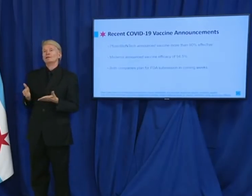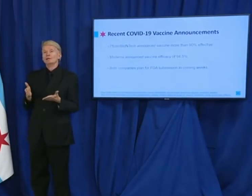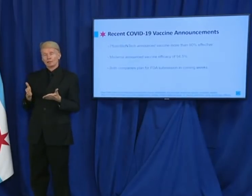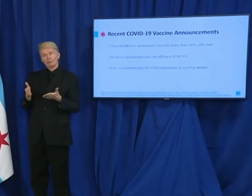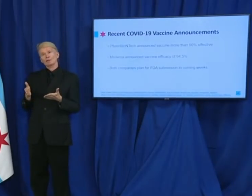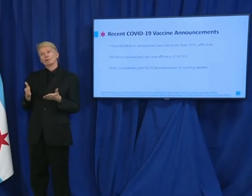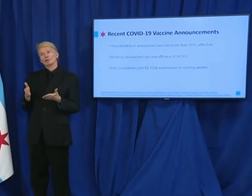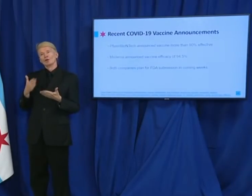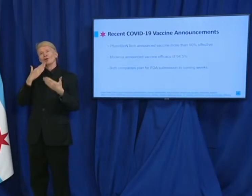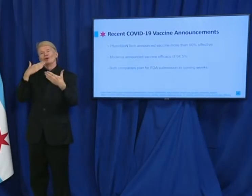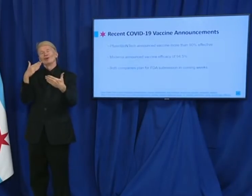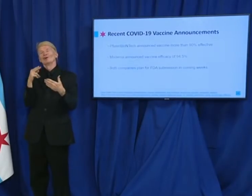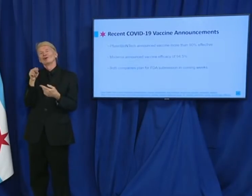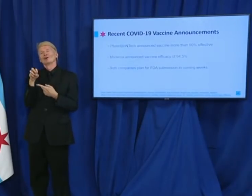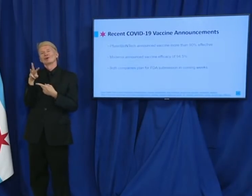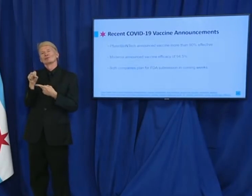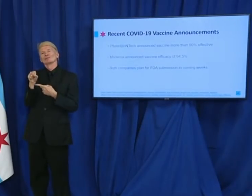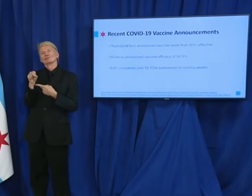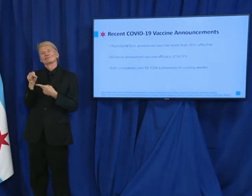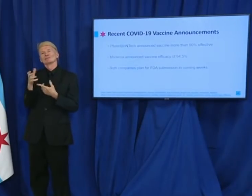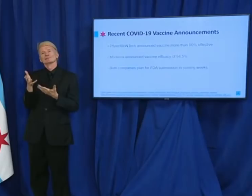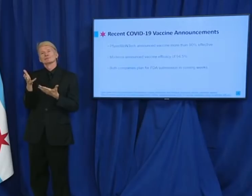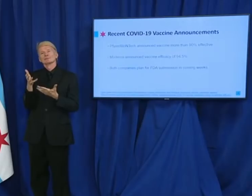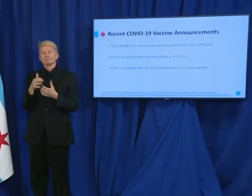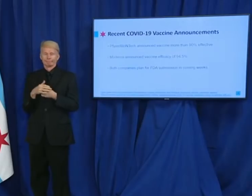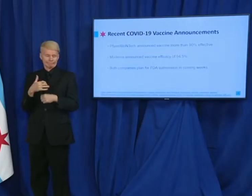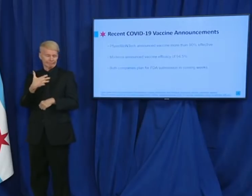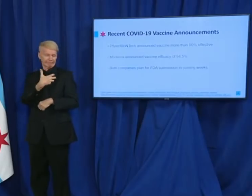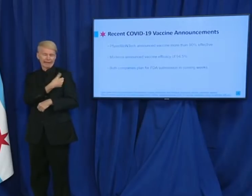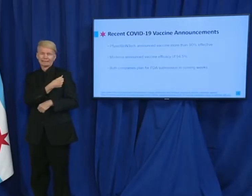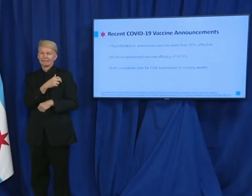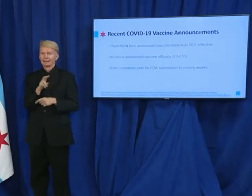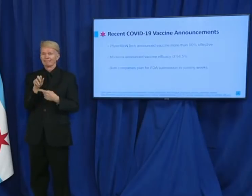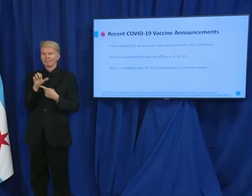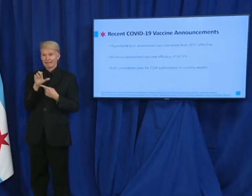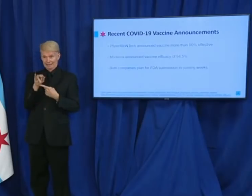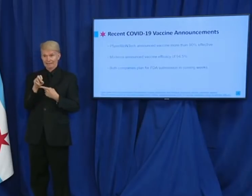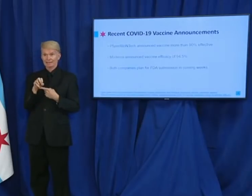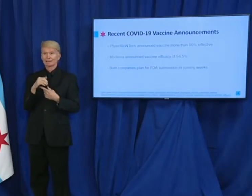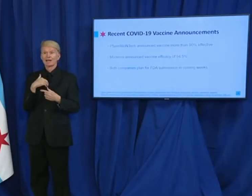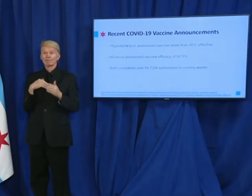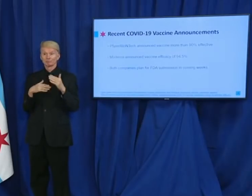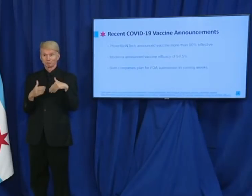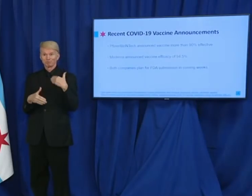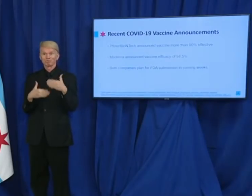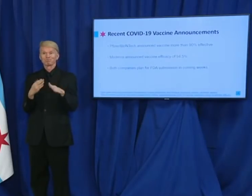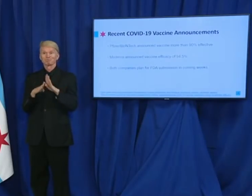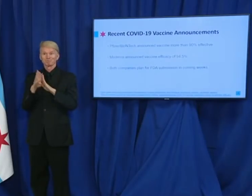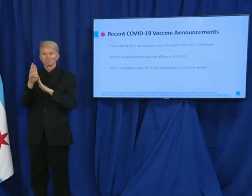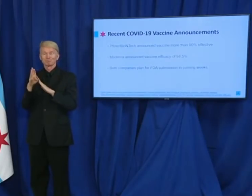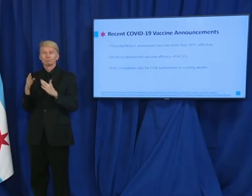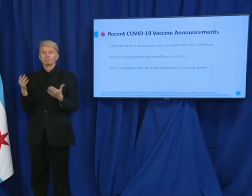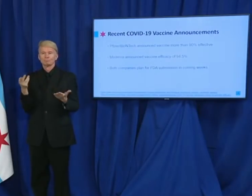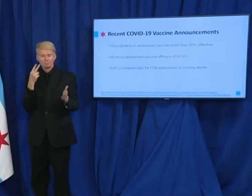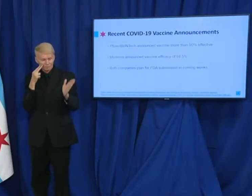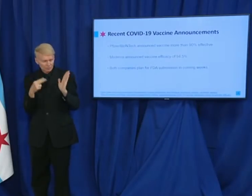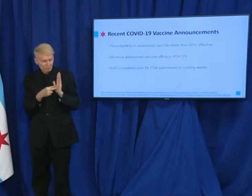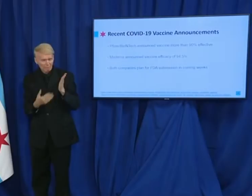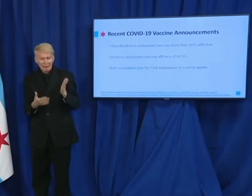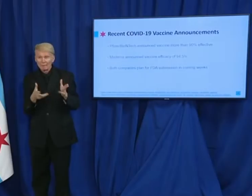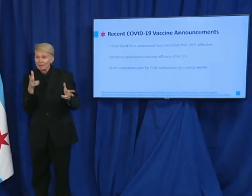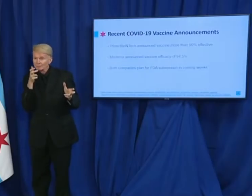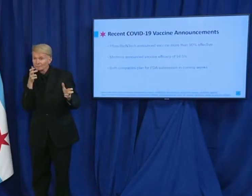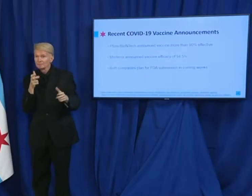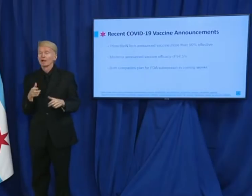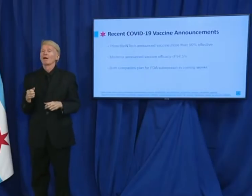some good news about vaccine progress. So I know some of you have seen in the news that there have been